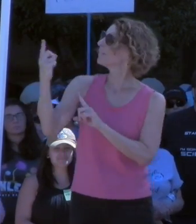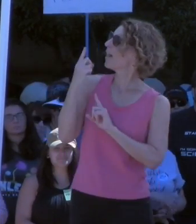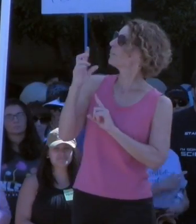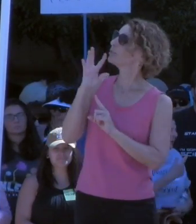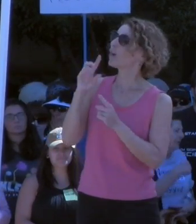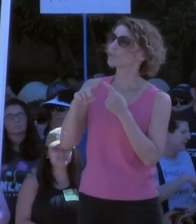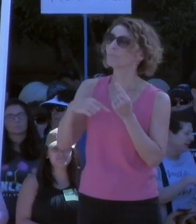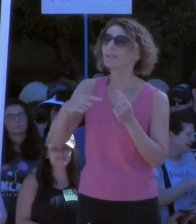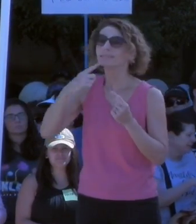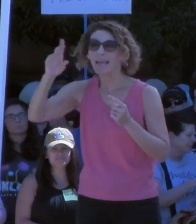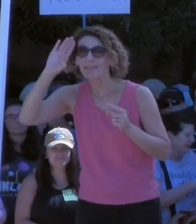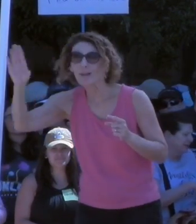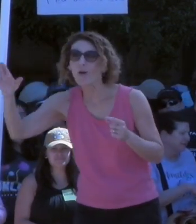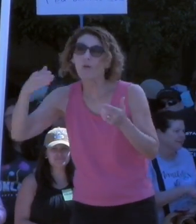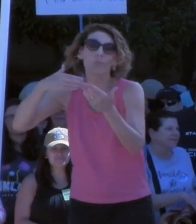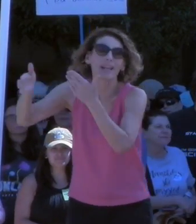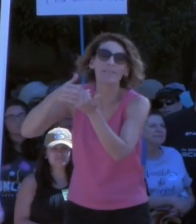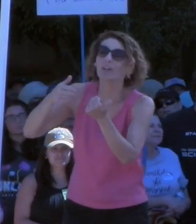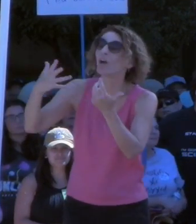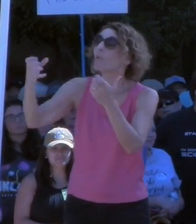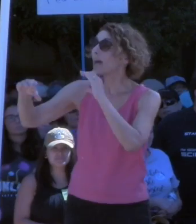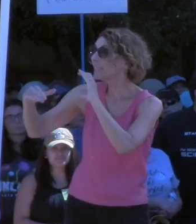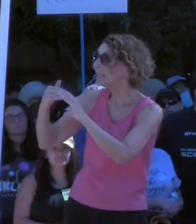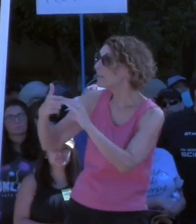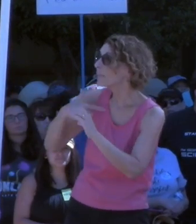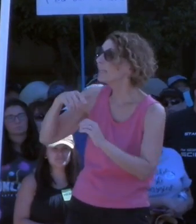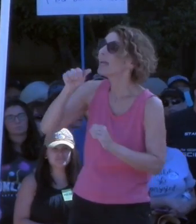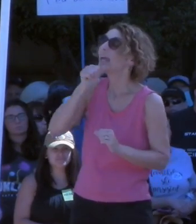to me, say hi, whatever. If you want to email me,